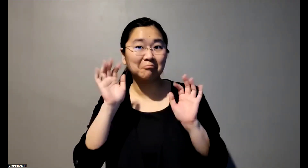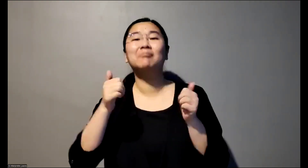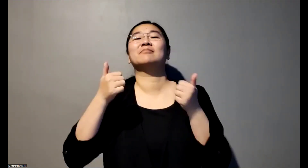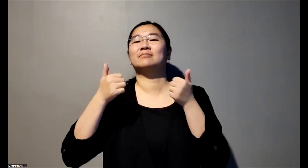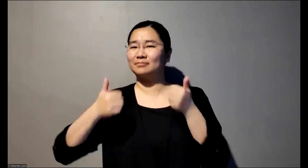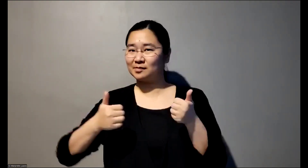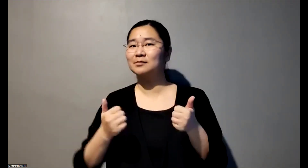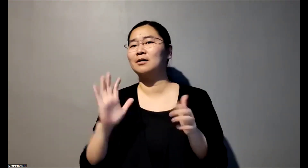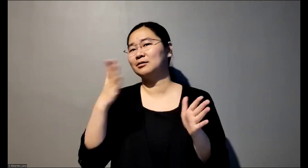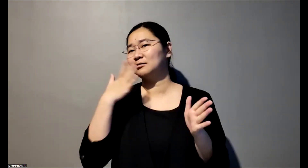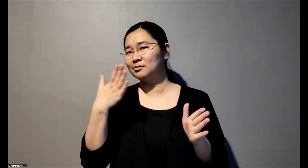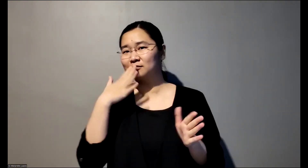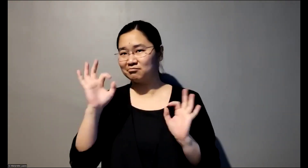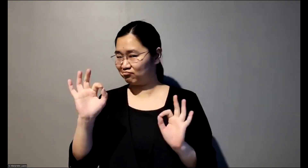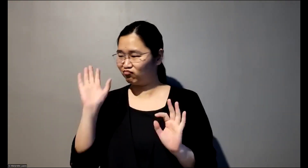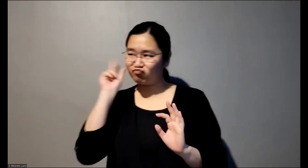to be here, and